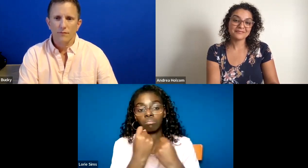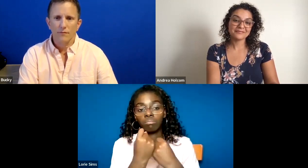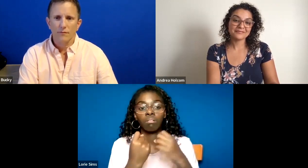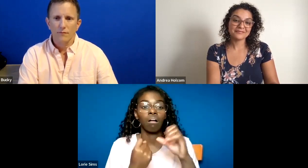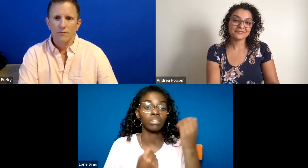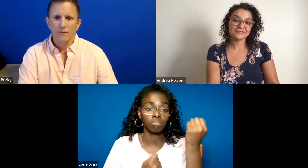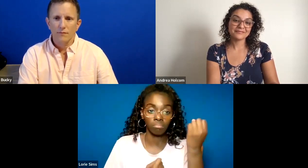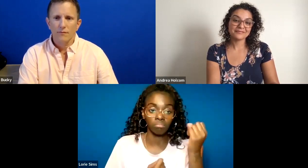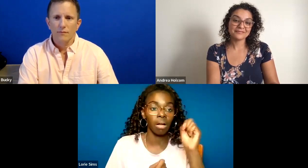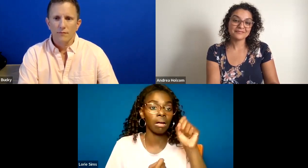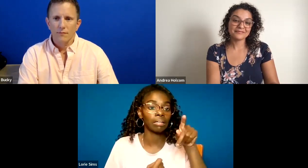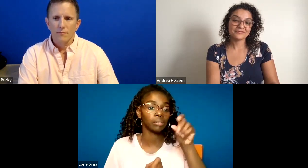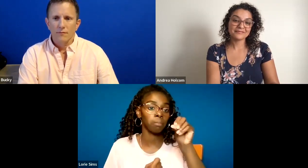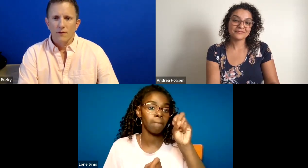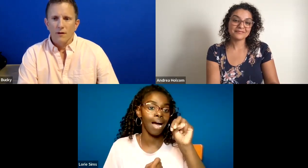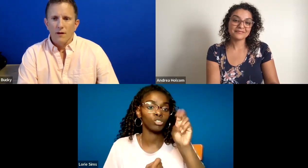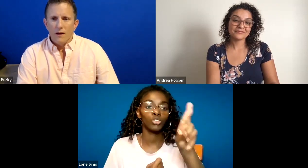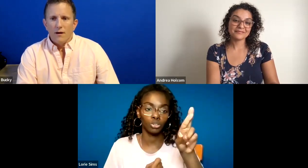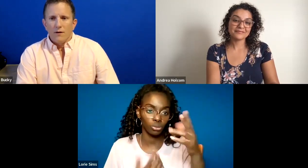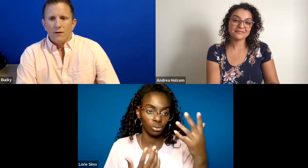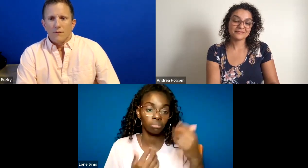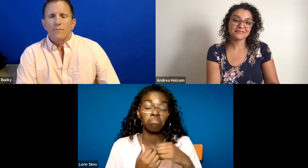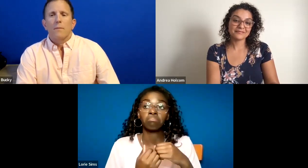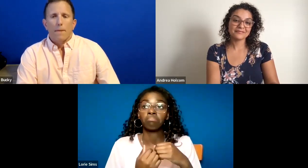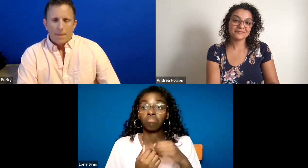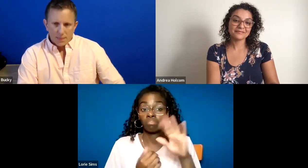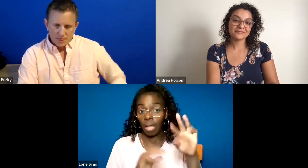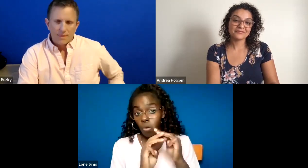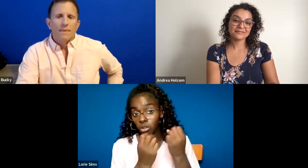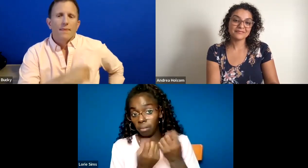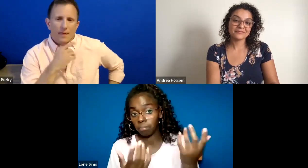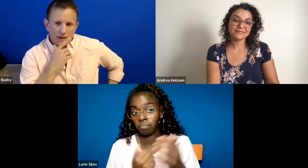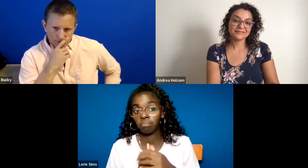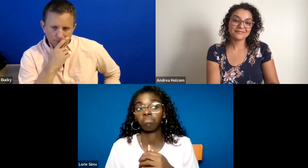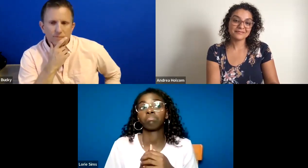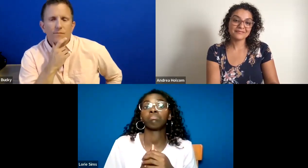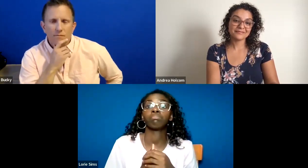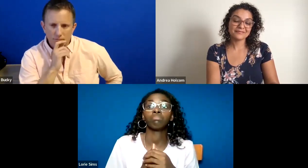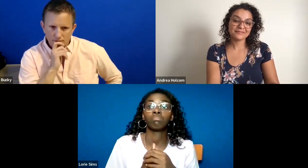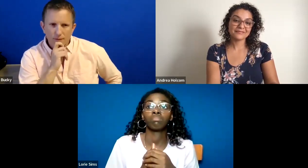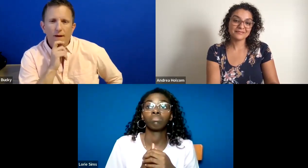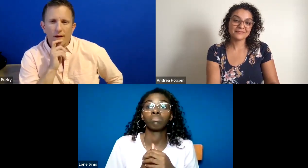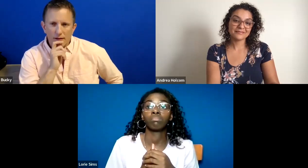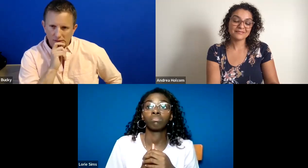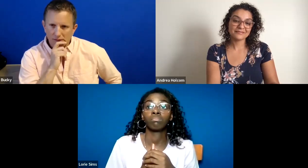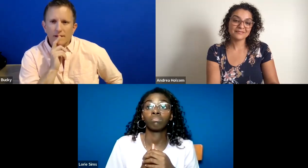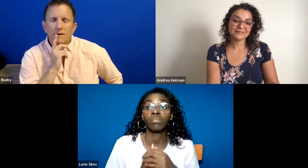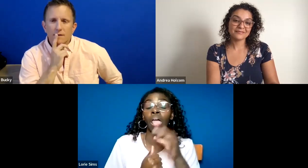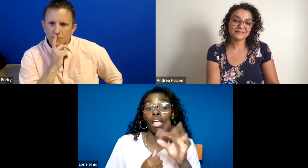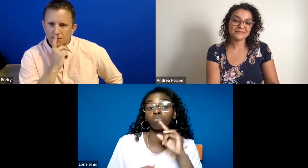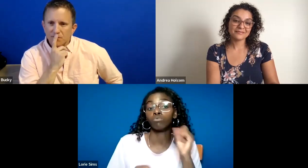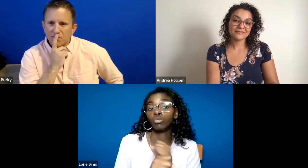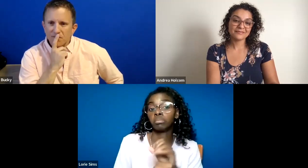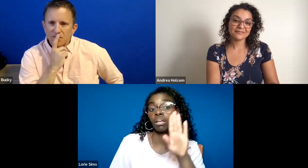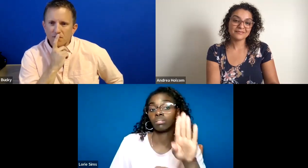It depends on who is sponsoring the advertisement, who's sponsoring the particular workshop.